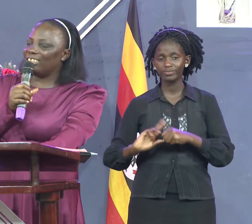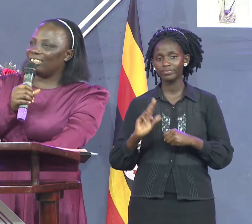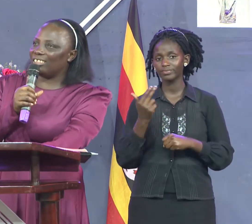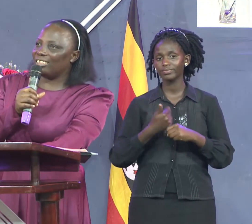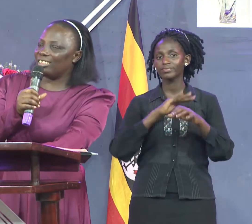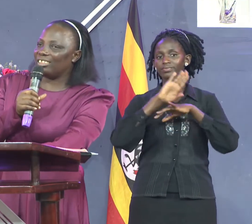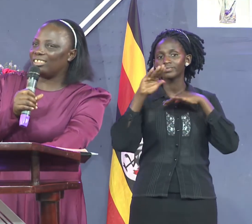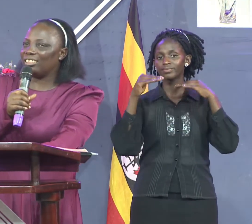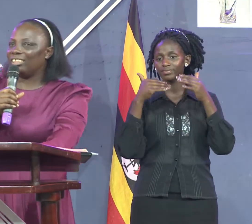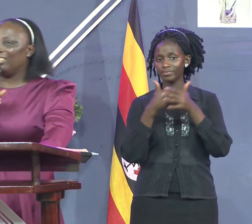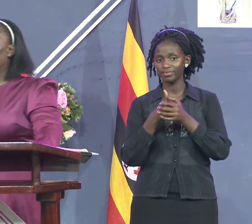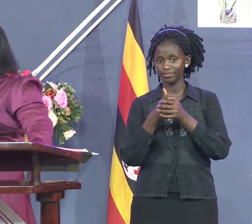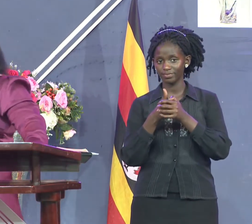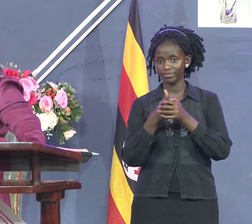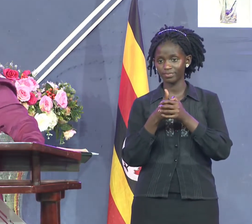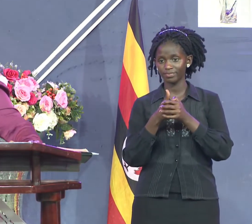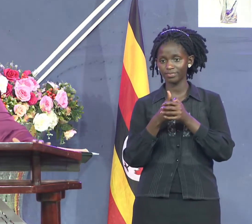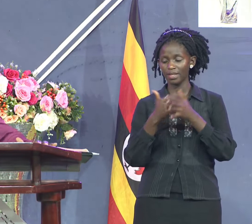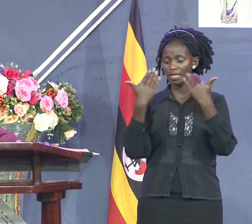Brethren, God is our